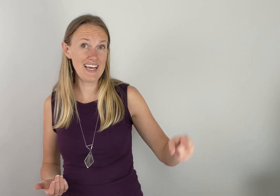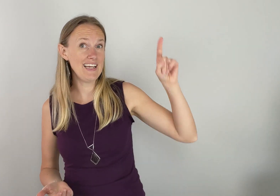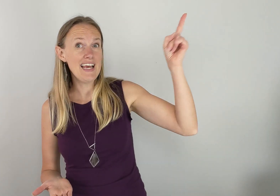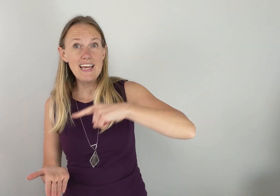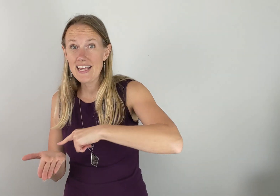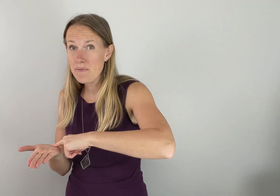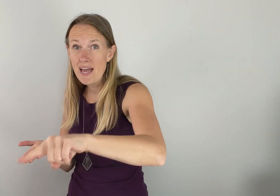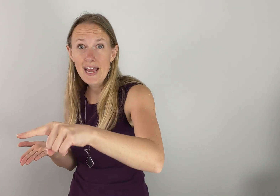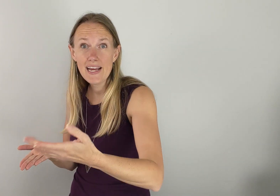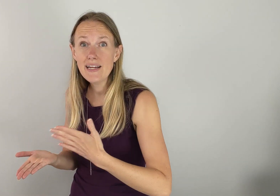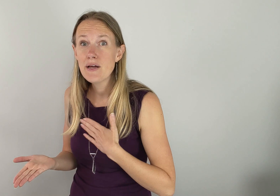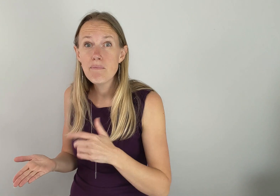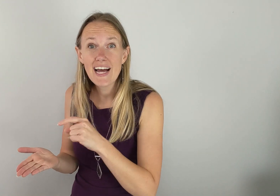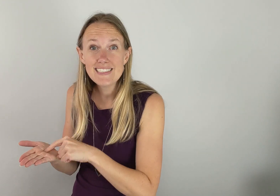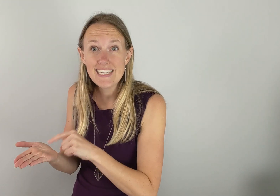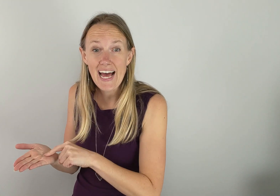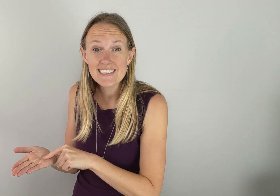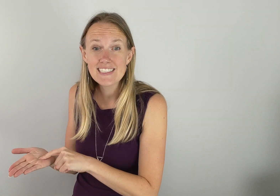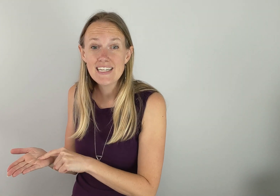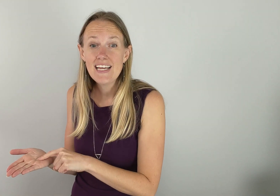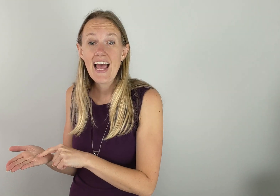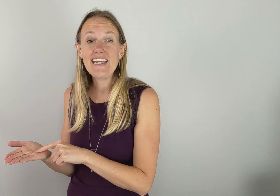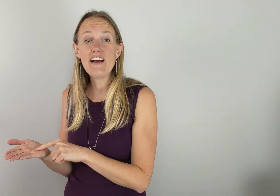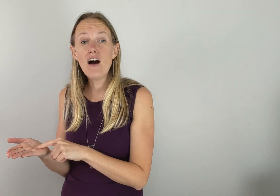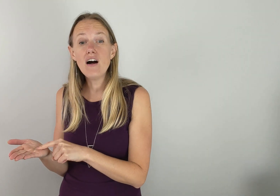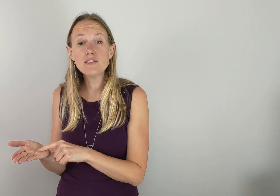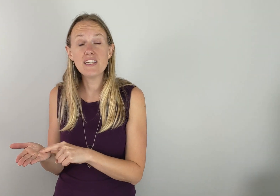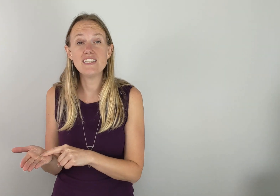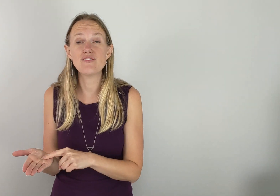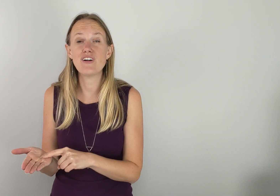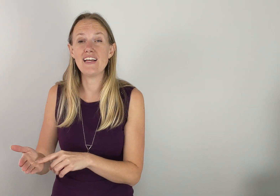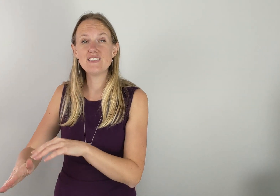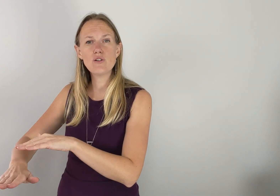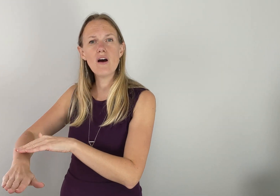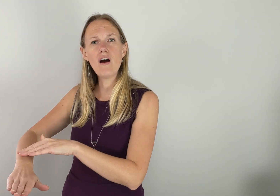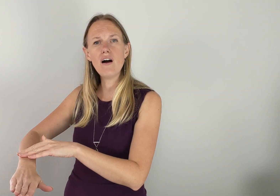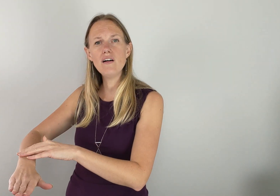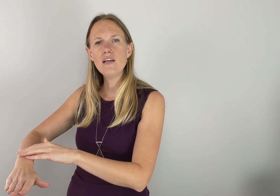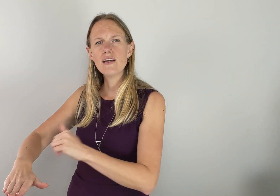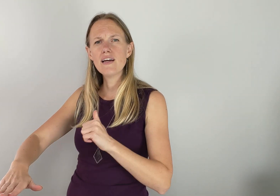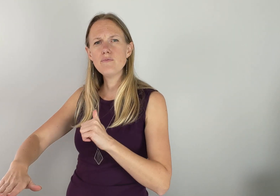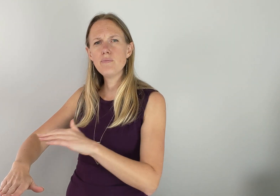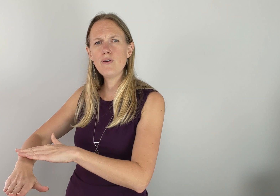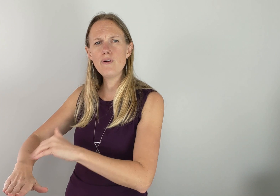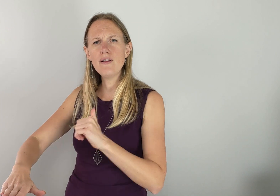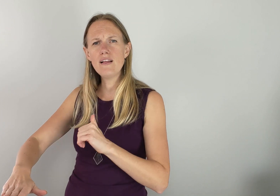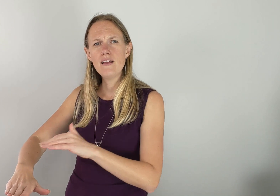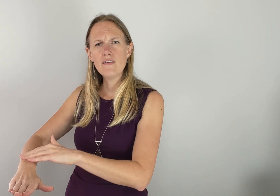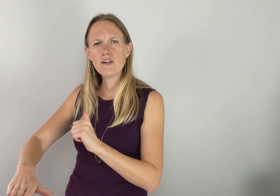again, he paid my debt and he called me his friend. So call, kind of pull from